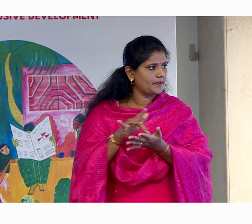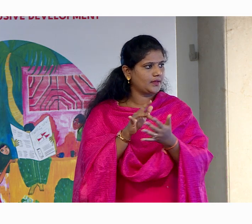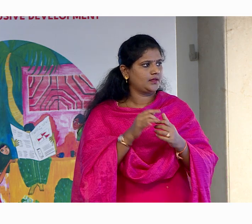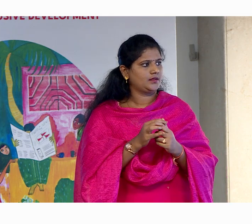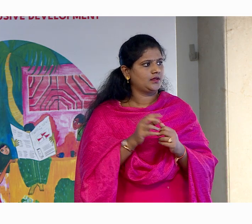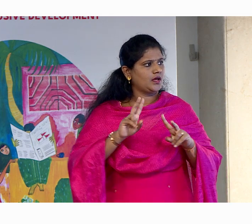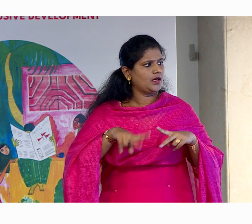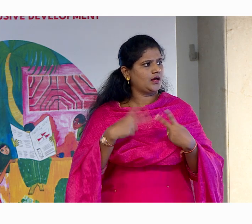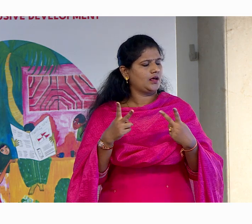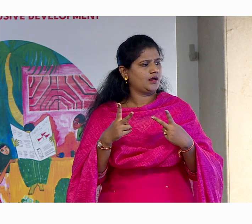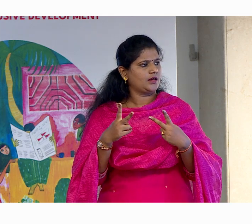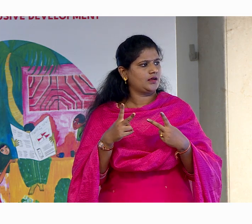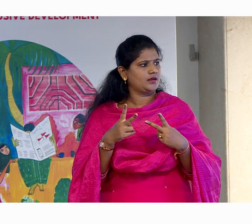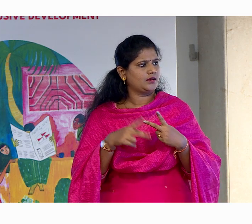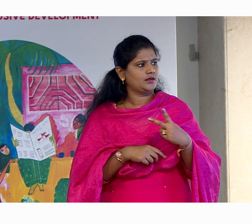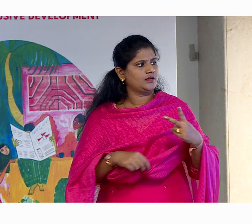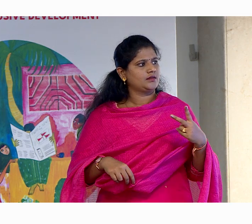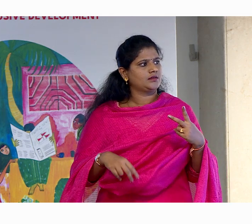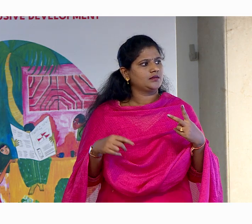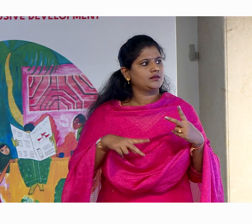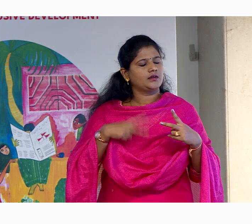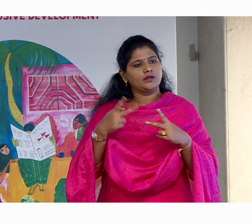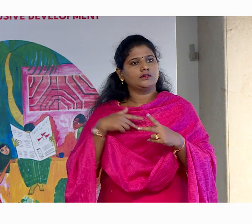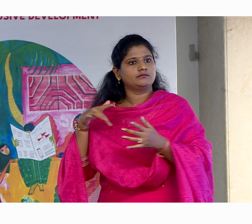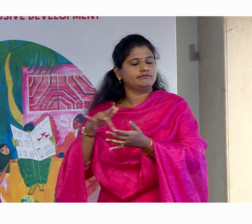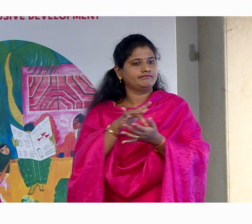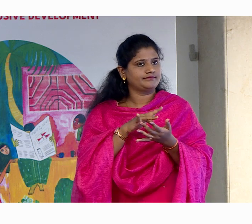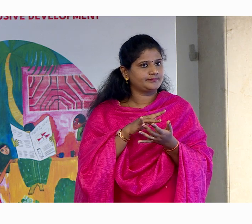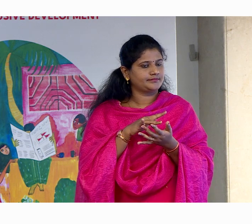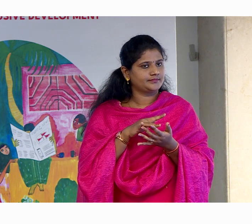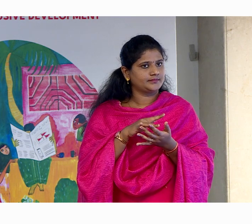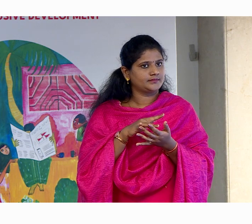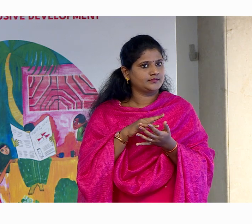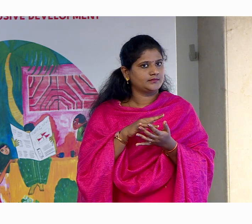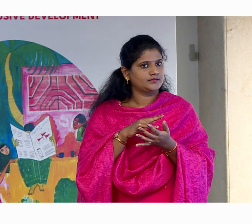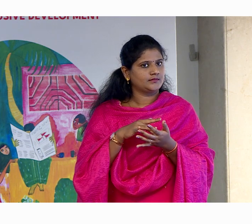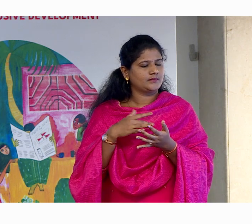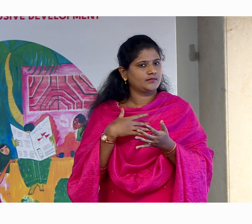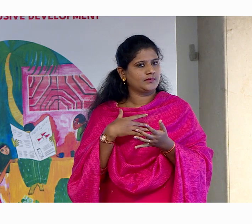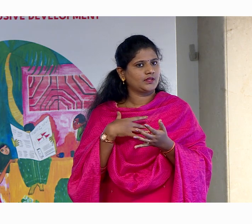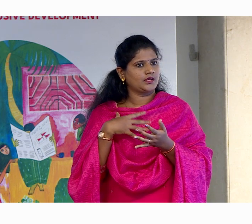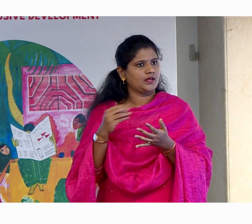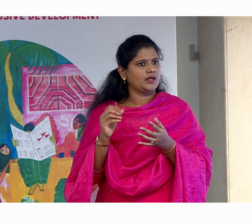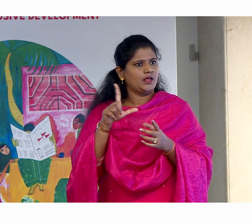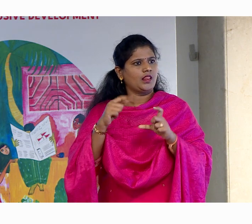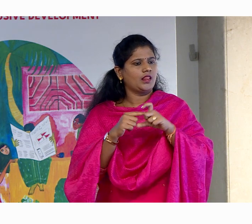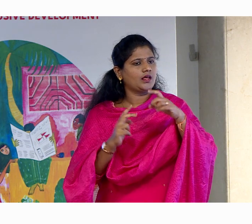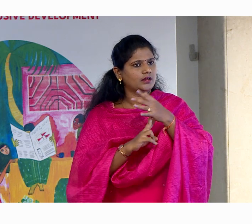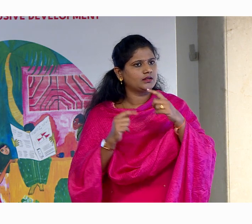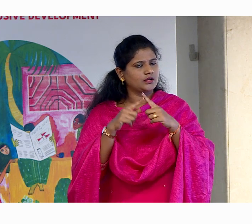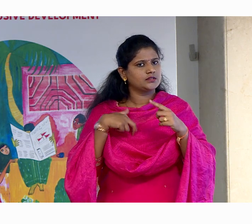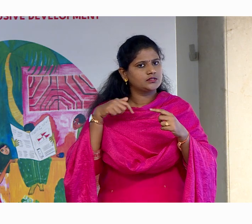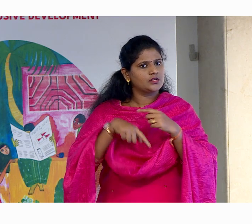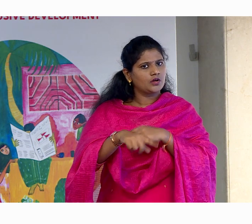these slides as a PDF, you'll be able to click on uh, the links at the bottom here to get